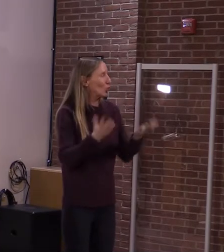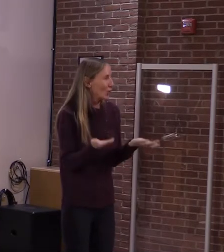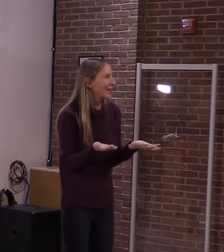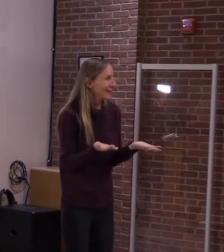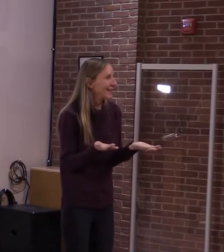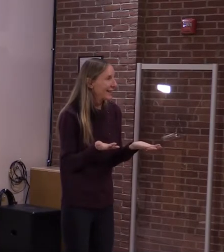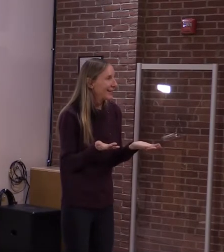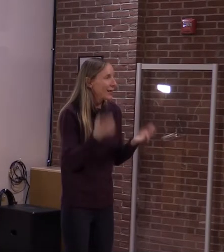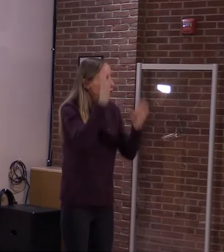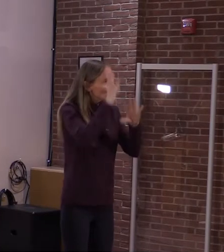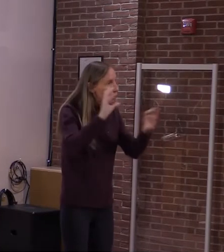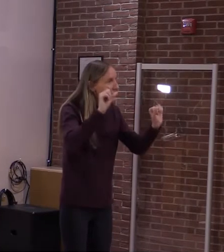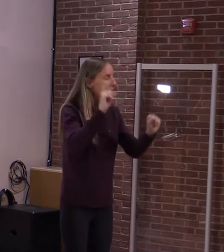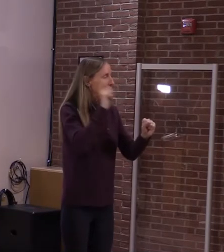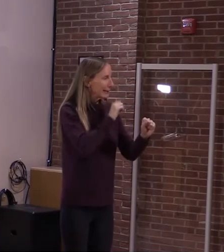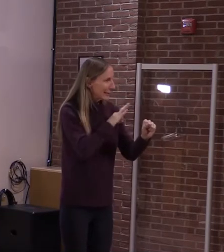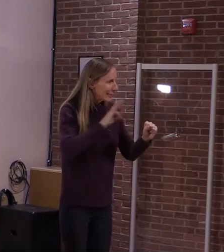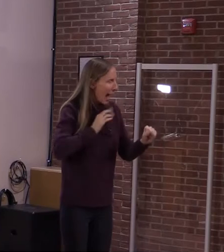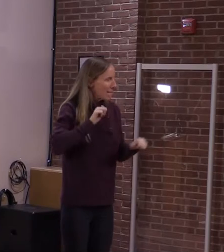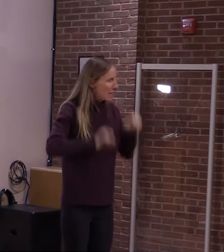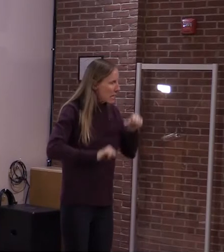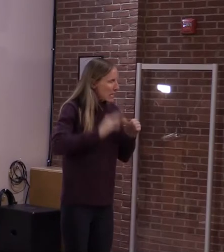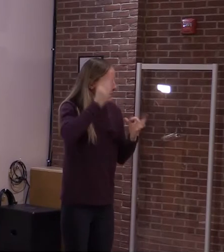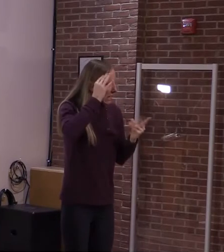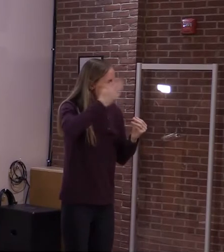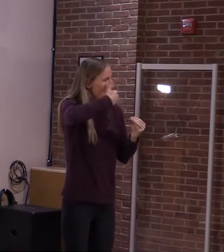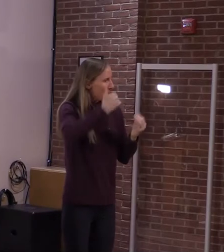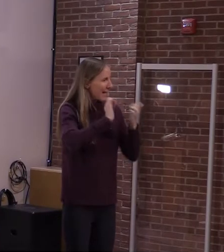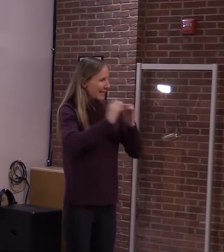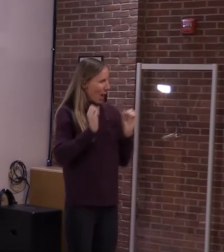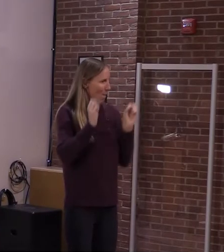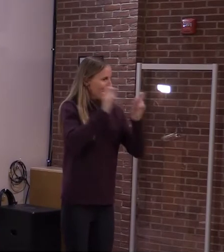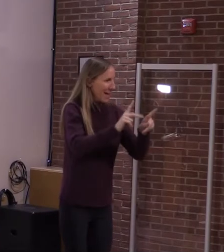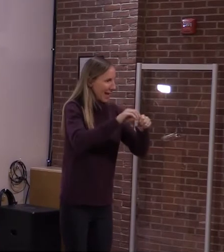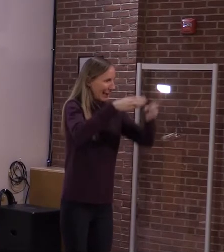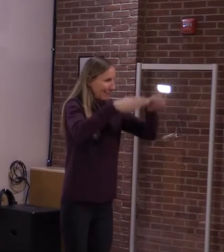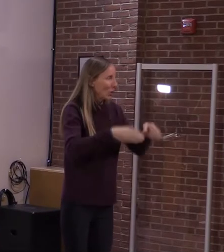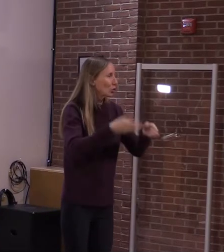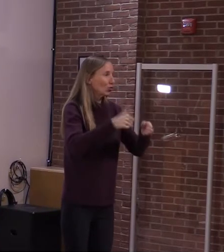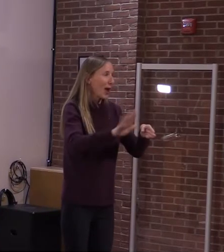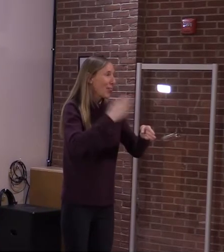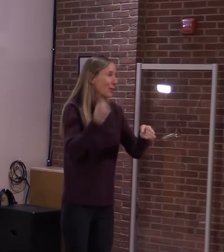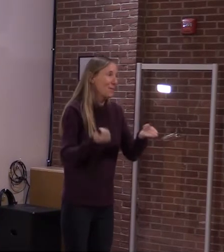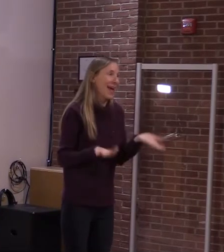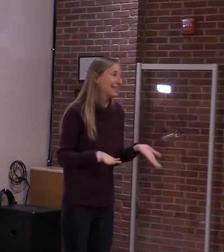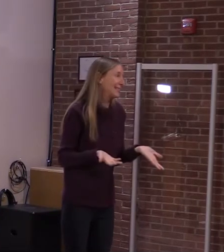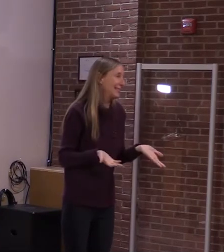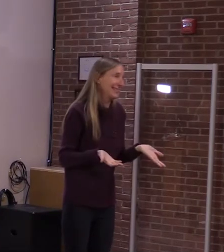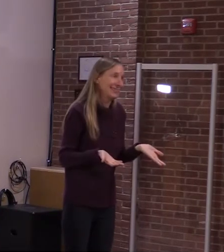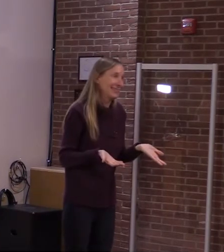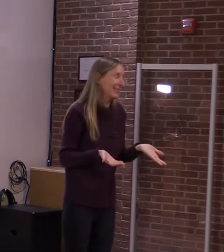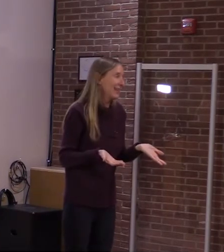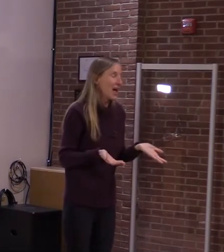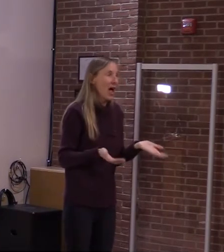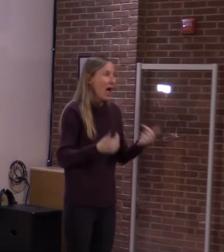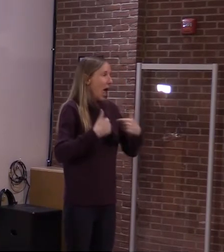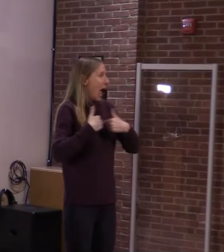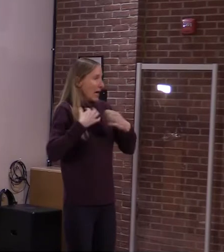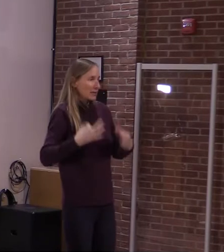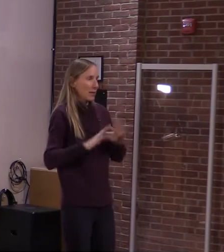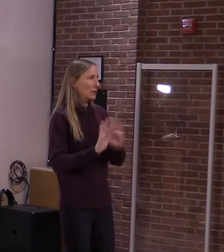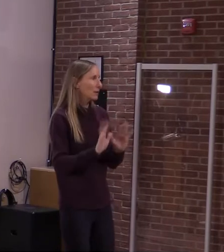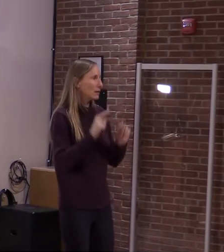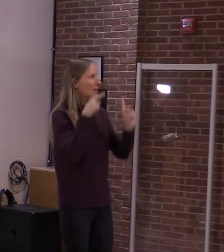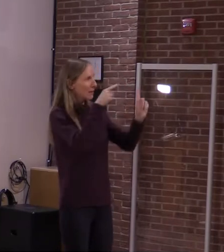other staff are doing their very best to get back to in-person instruction. And we'll leave it to them